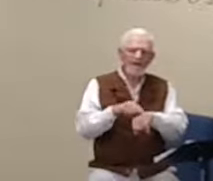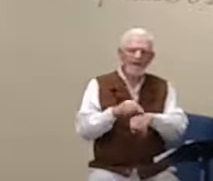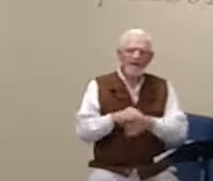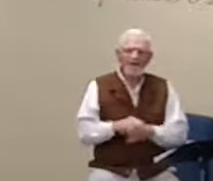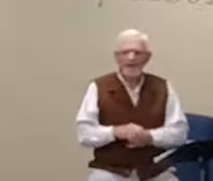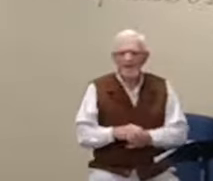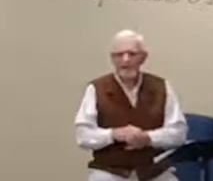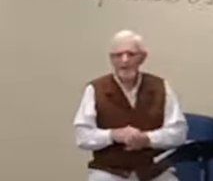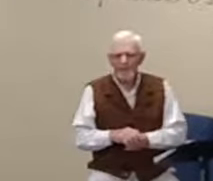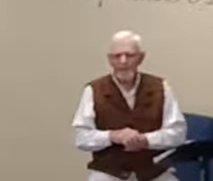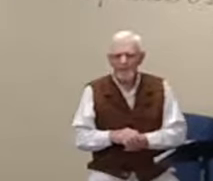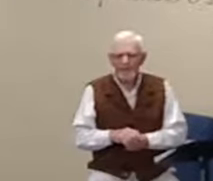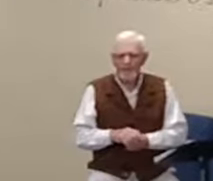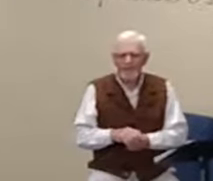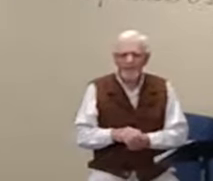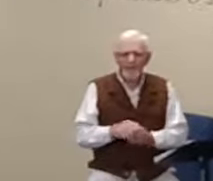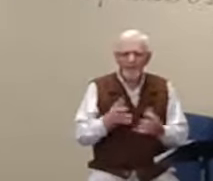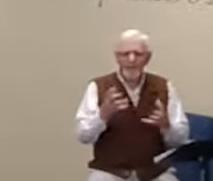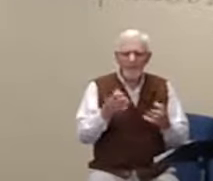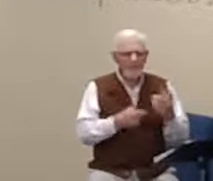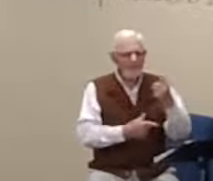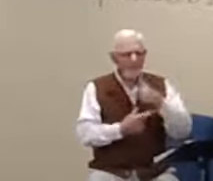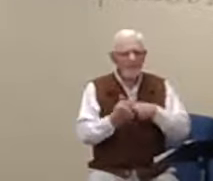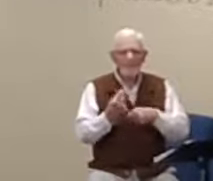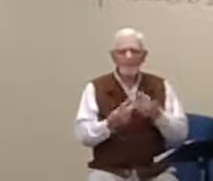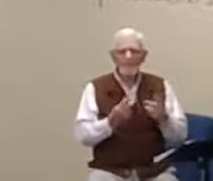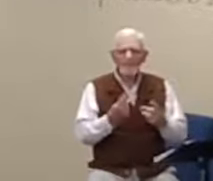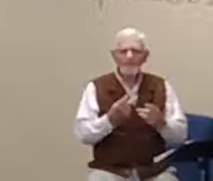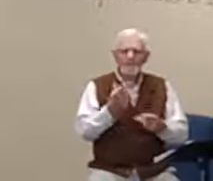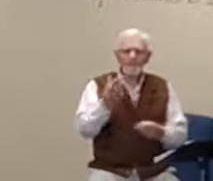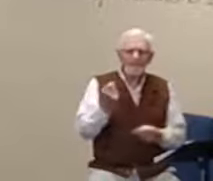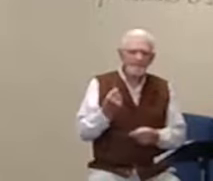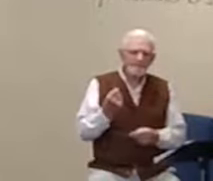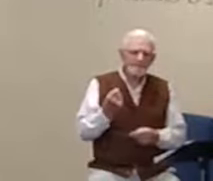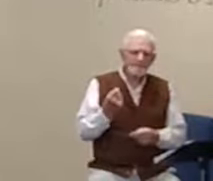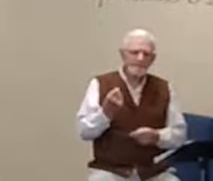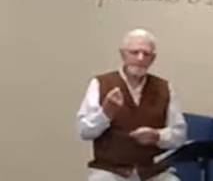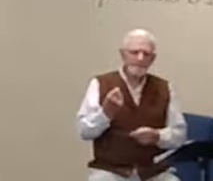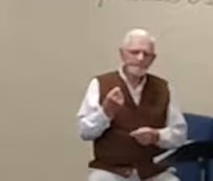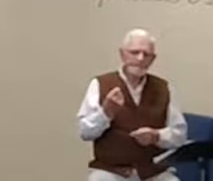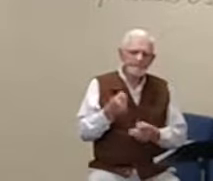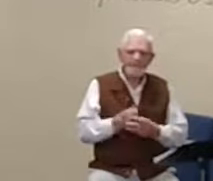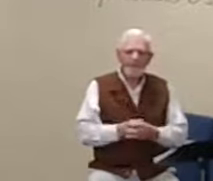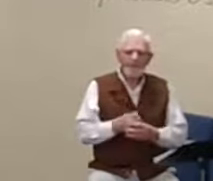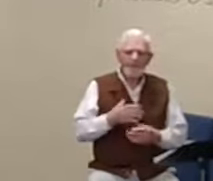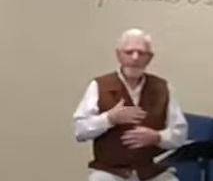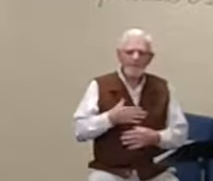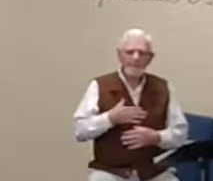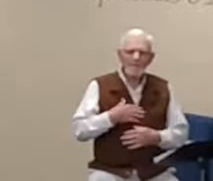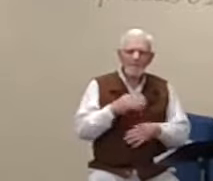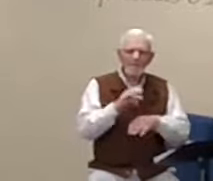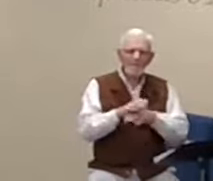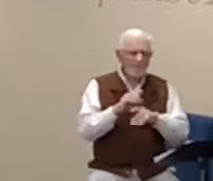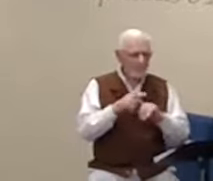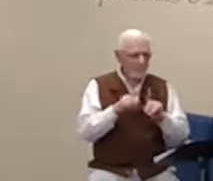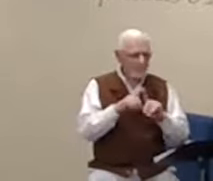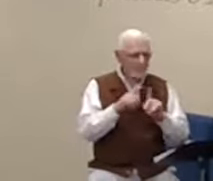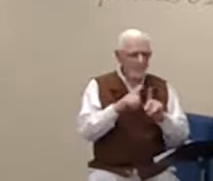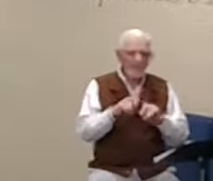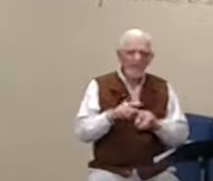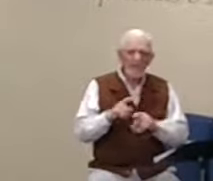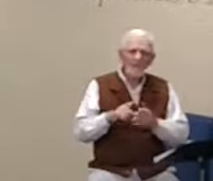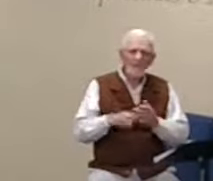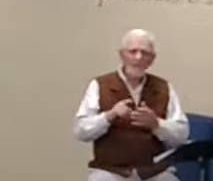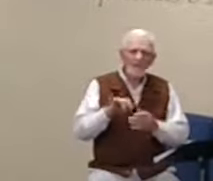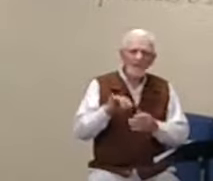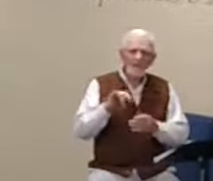Peacock, and he said, Brother Rue, I really want you to come by. He said, because, man, he says, my church is totally different than what it was the last